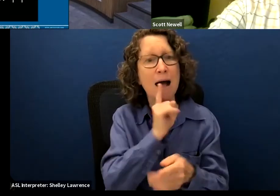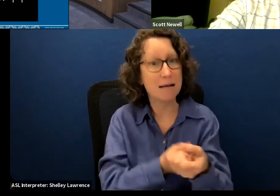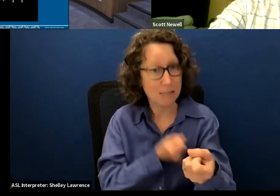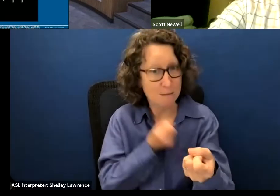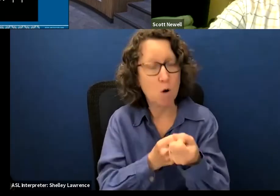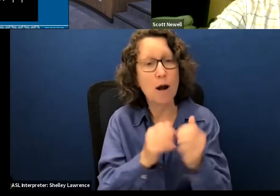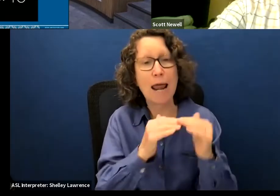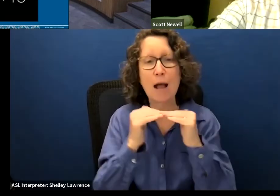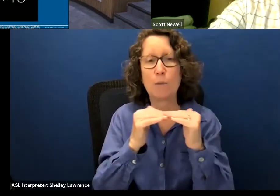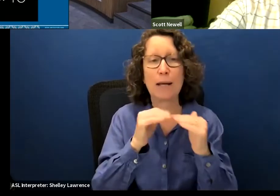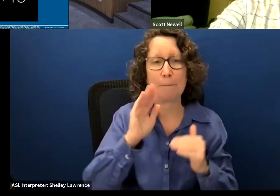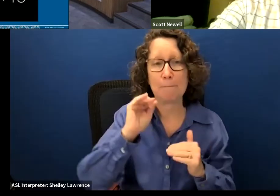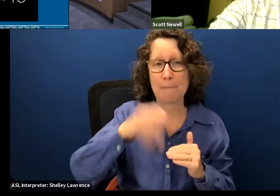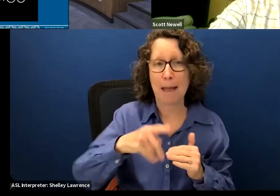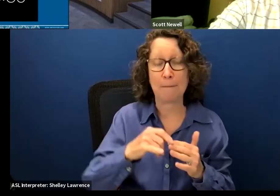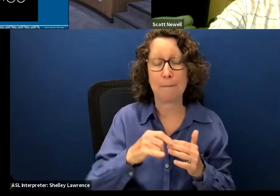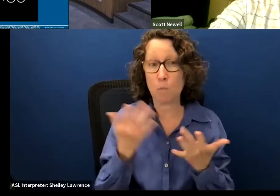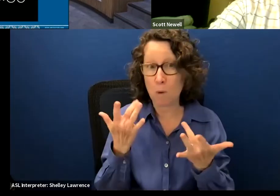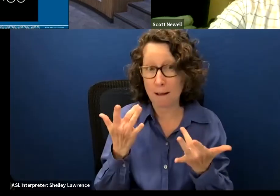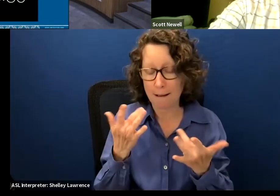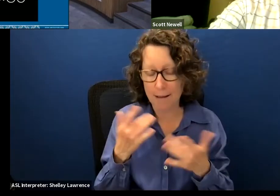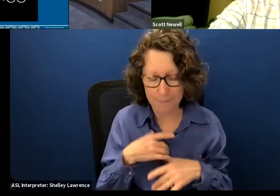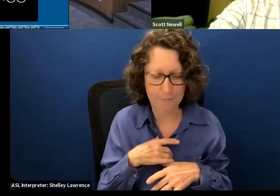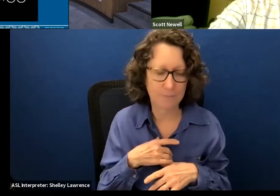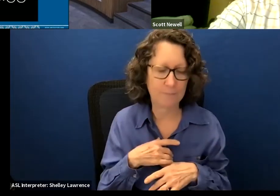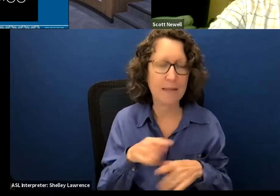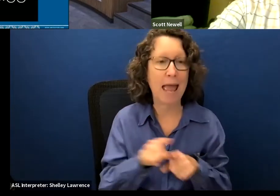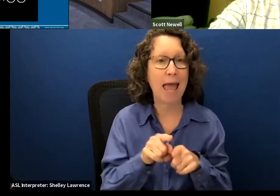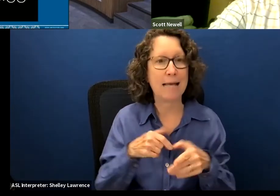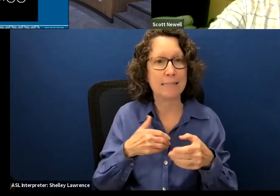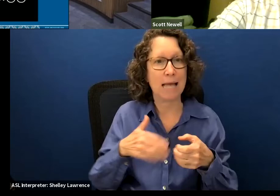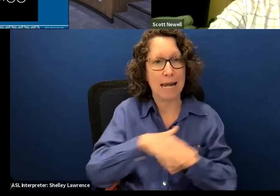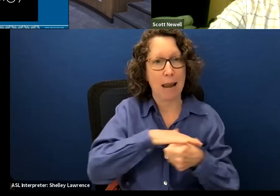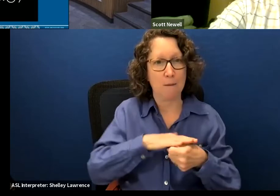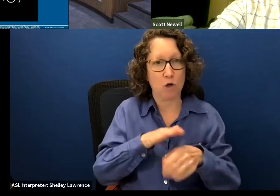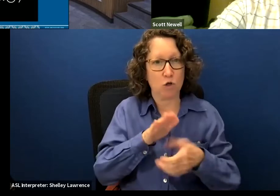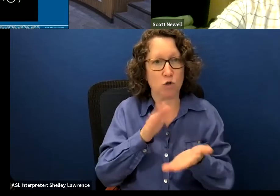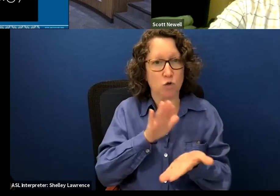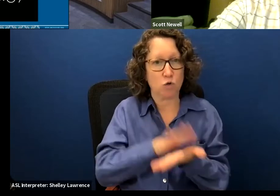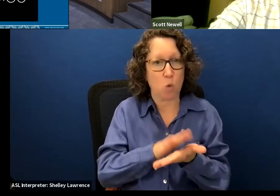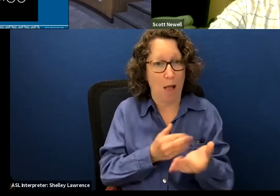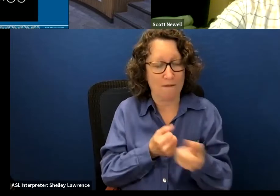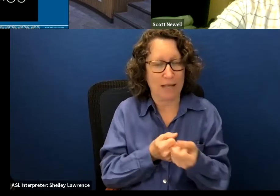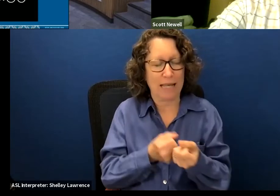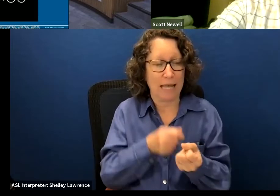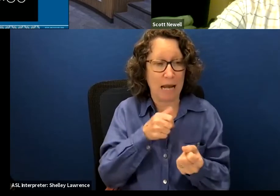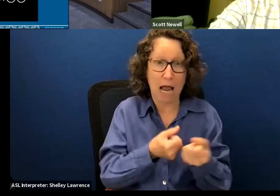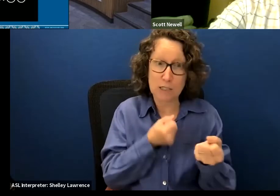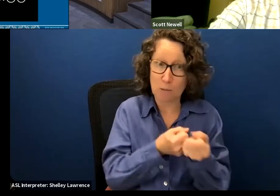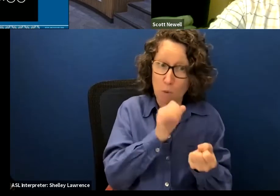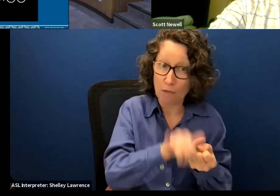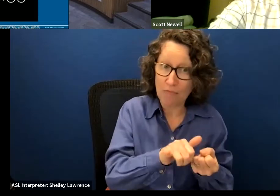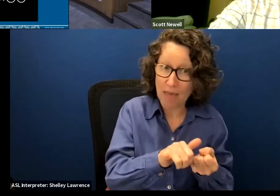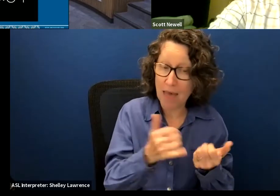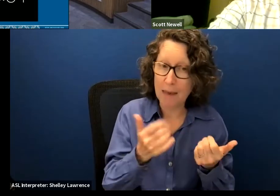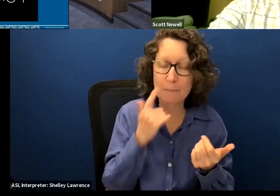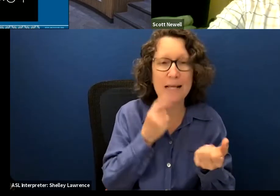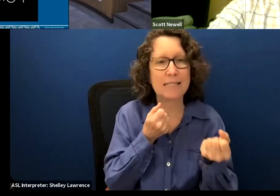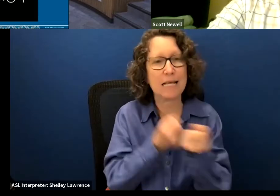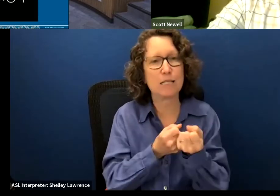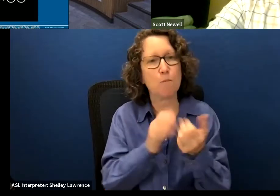support the equity map, and this is why. As a neighborhood school advocate, I support the equity map because it